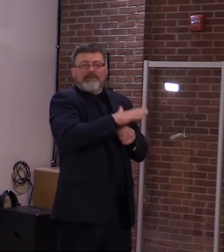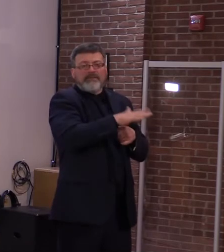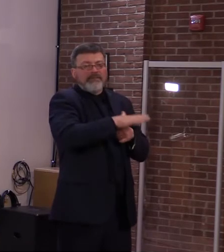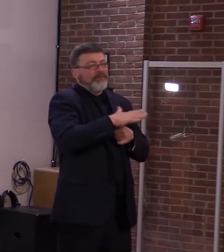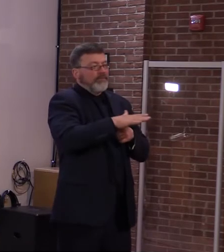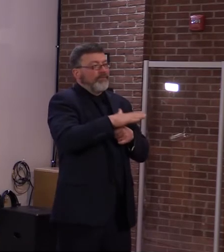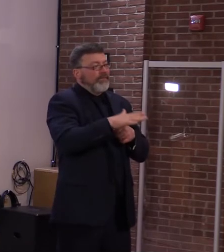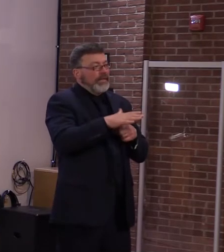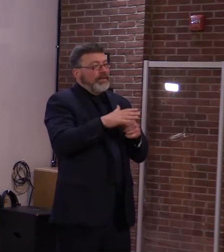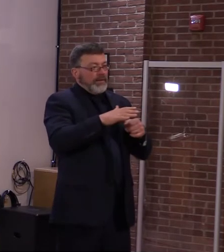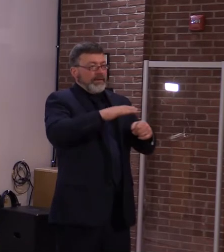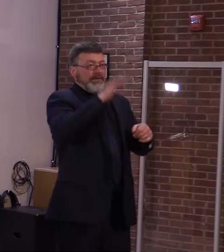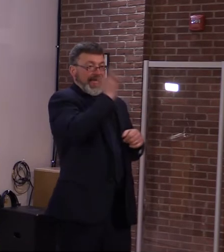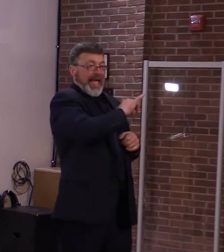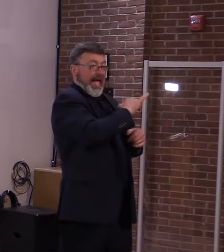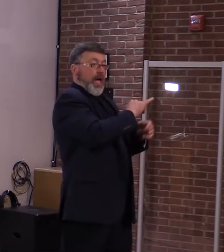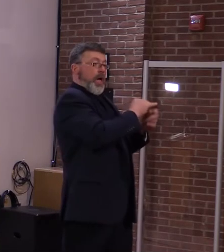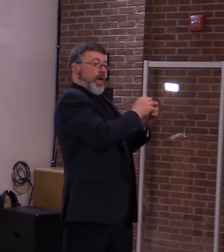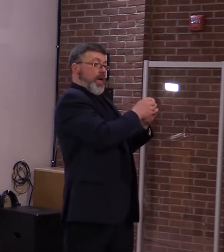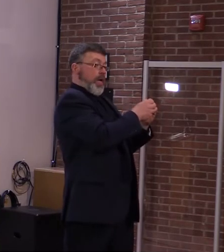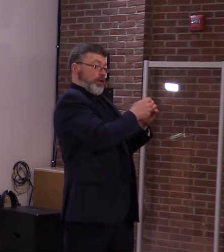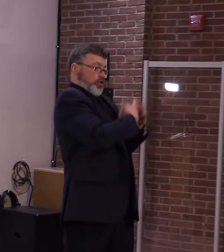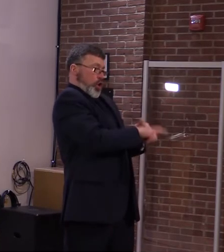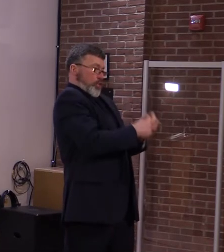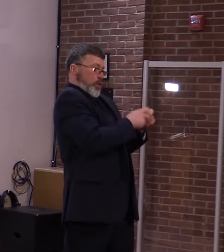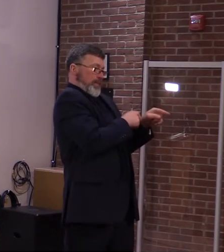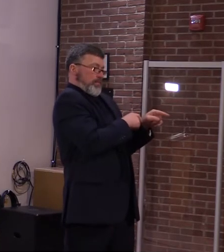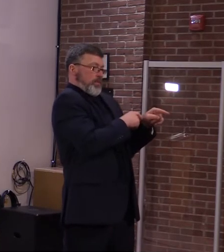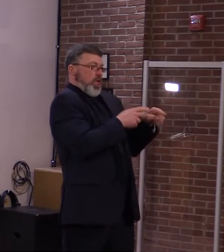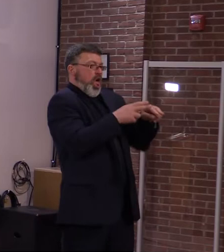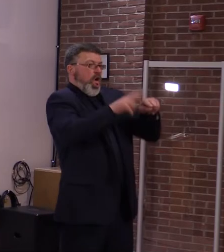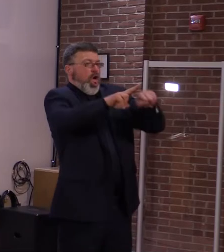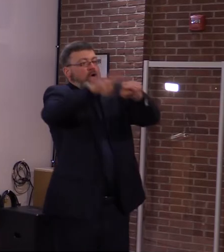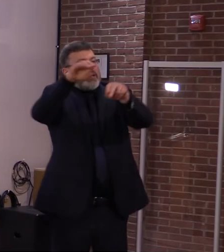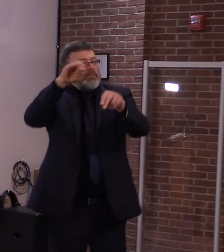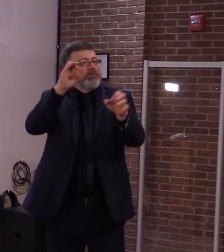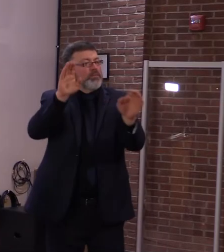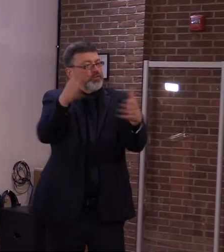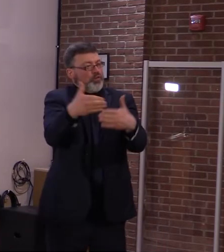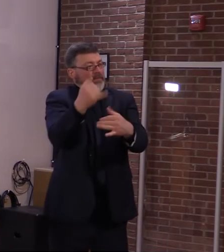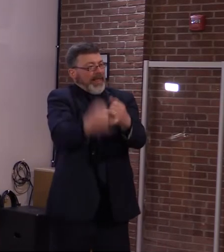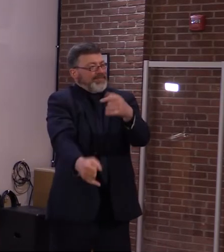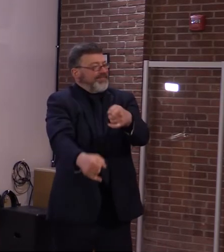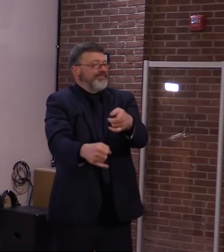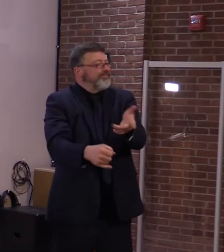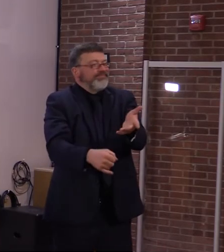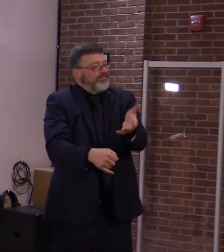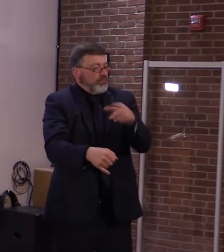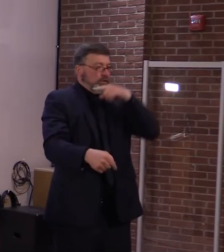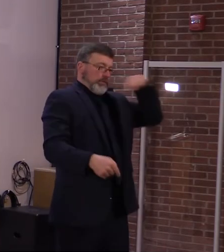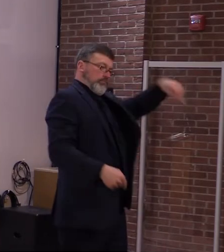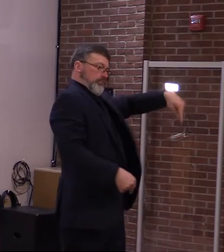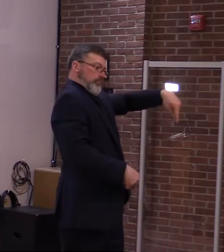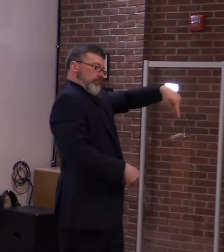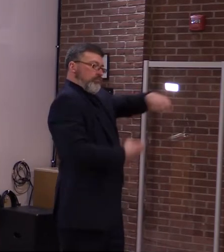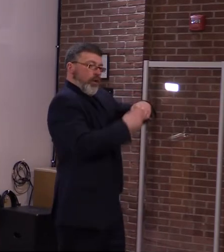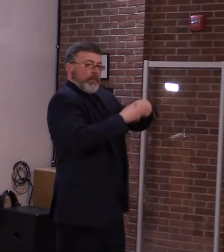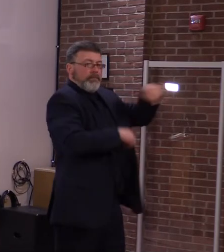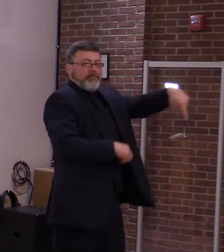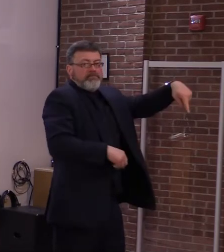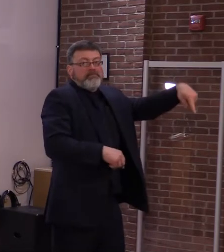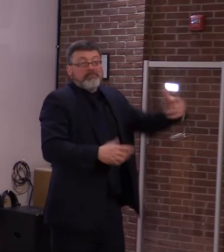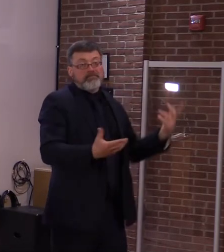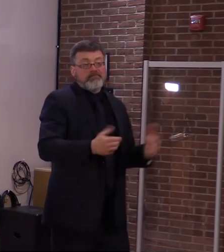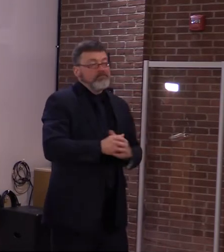be pretty straightforward. They were wondering what happens to Vermont college students who go to college out of state. They receive their first shot out